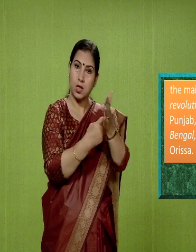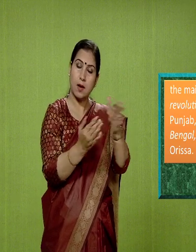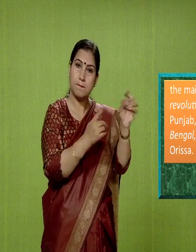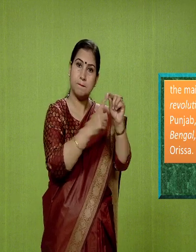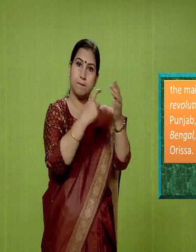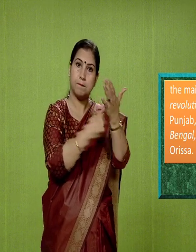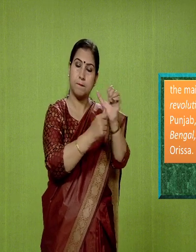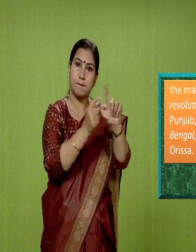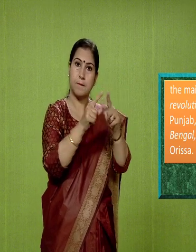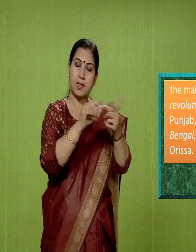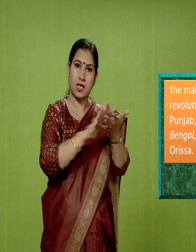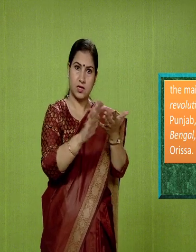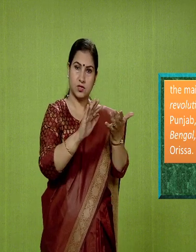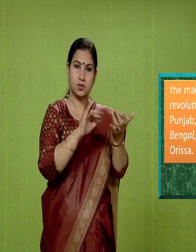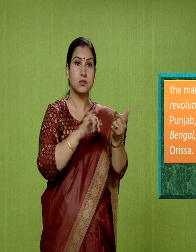and sixth is Orissa.